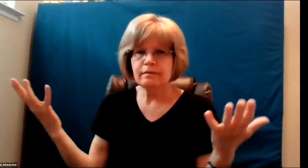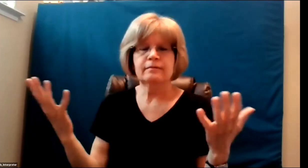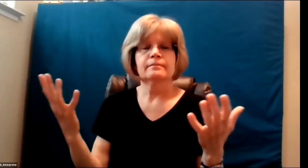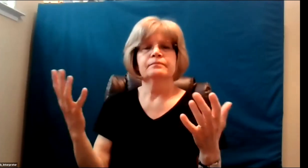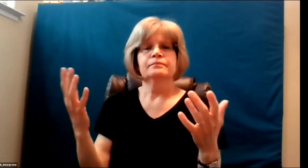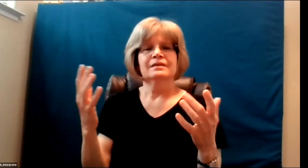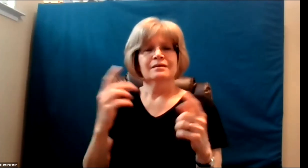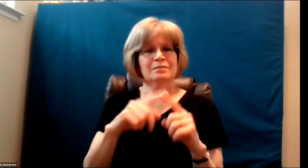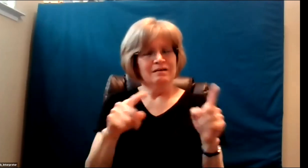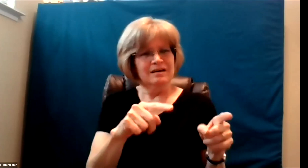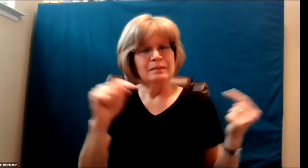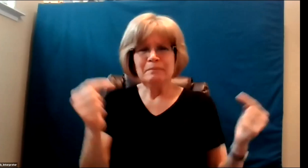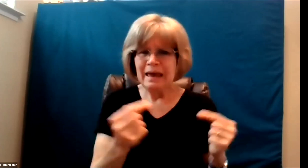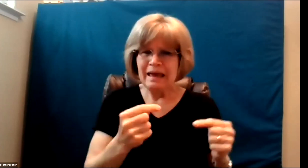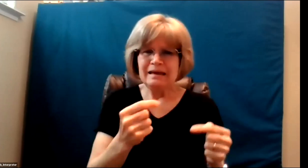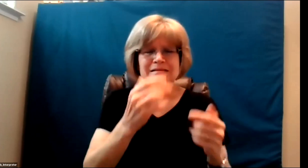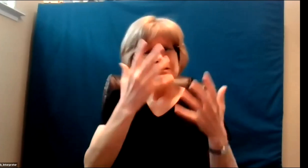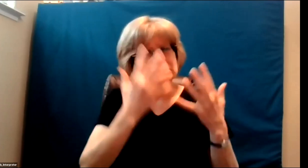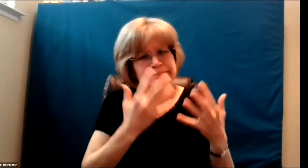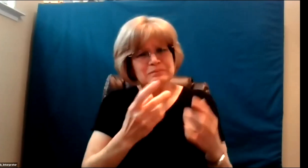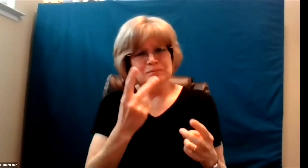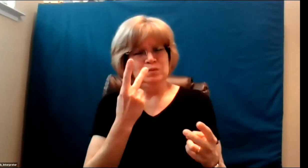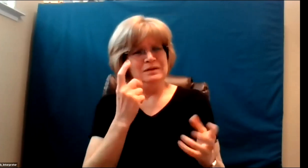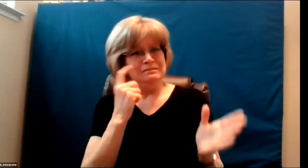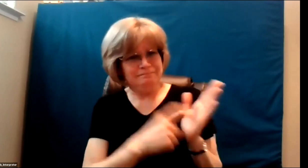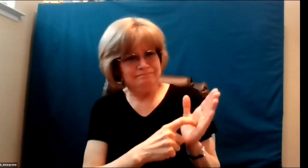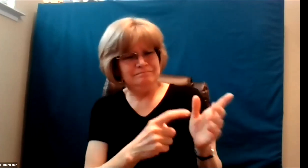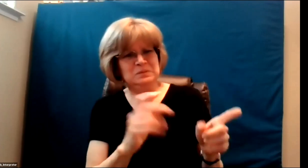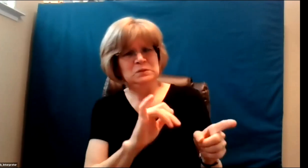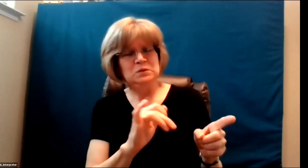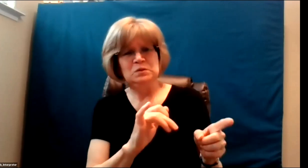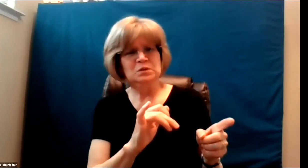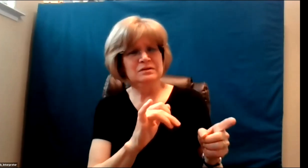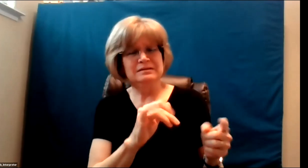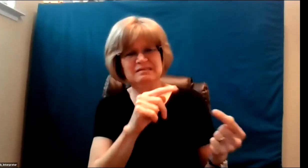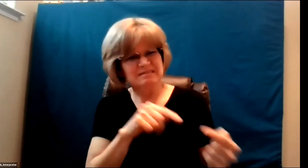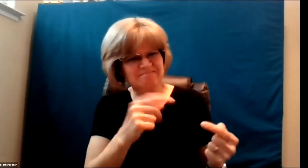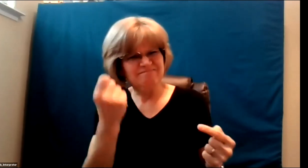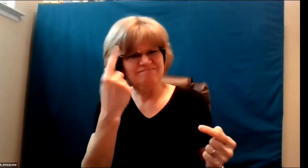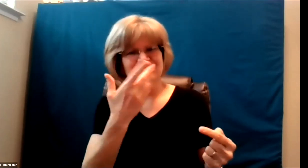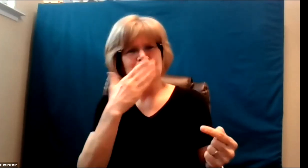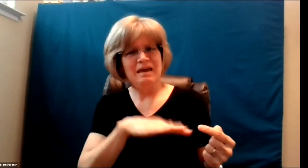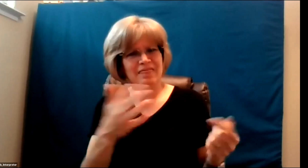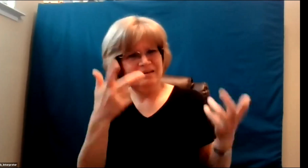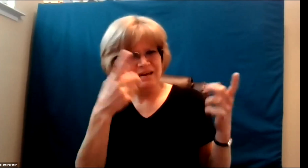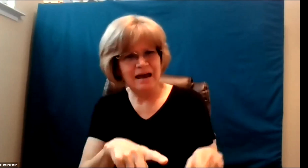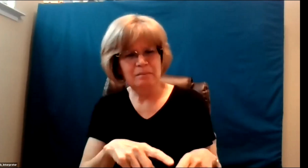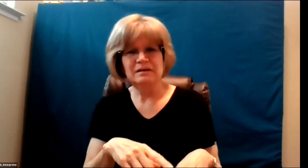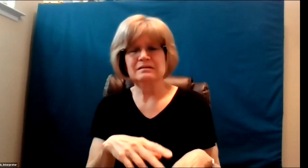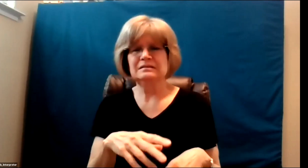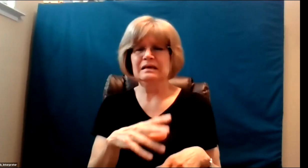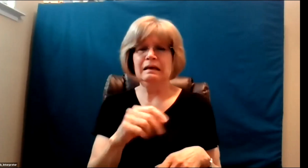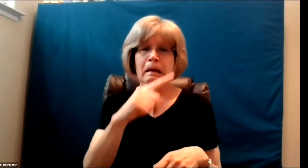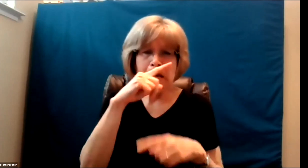we think of the pain and sorrow we also see? We struggle to understand why bad things happen and why ugliness